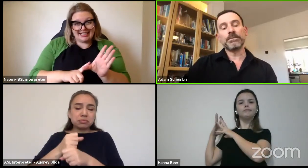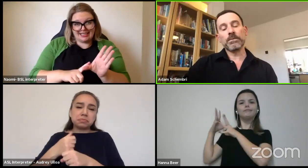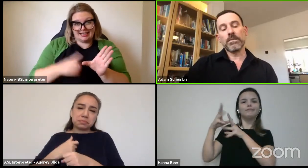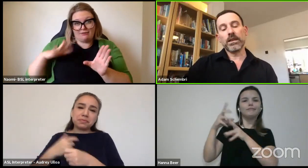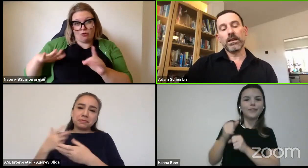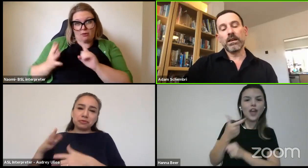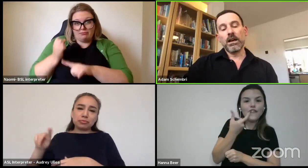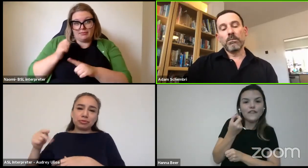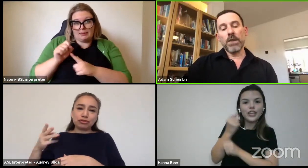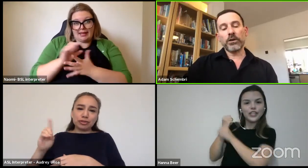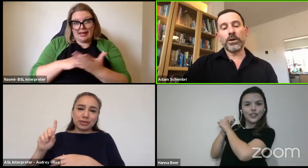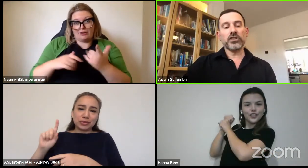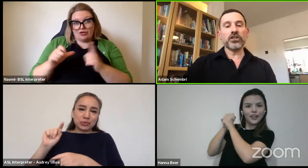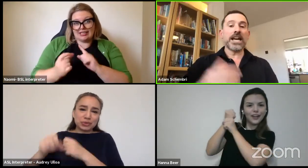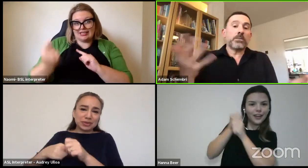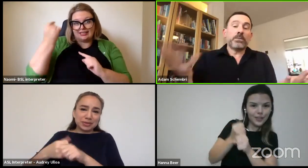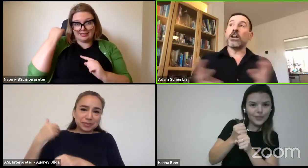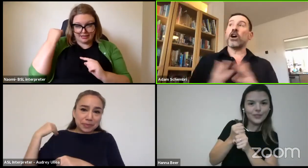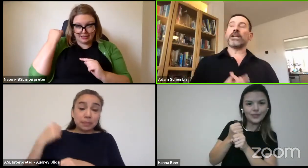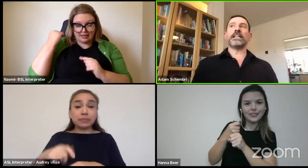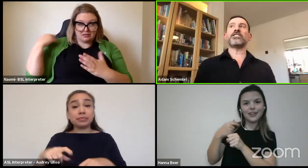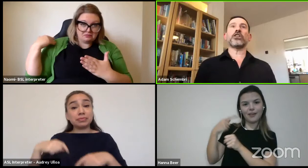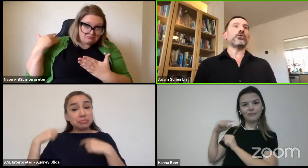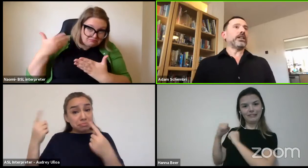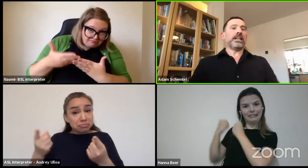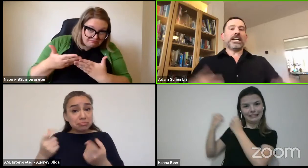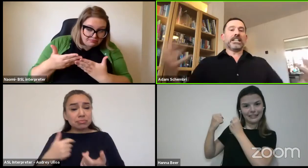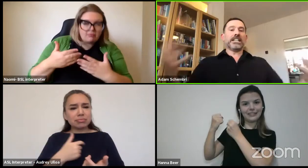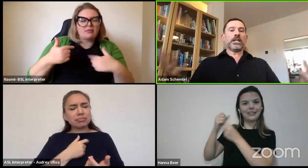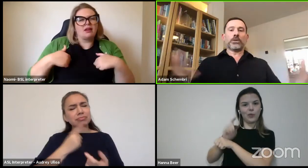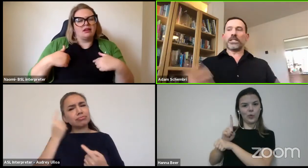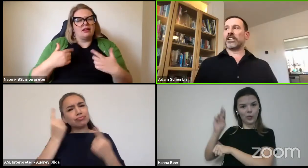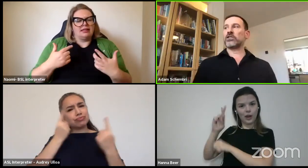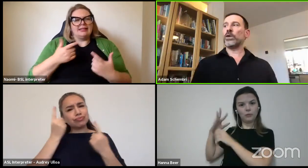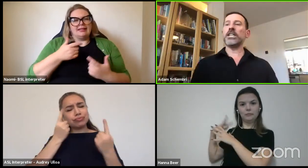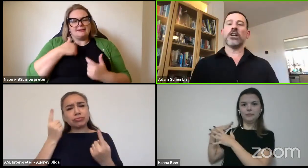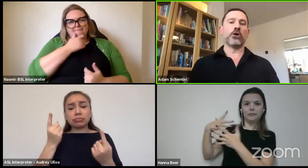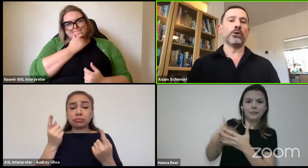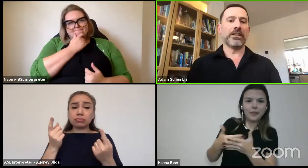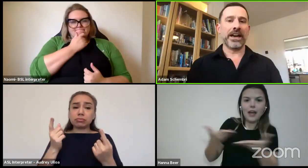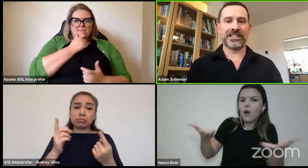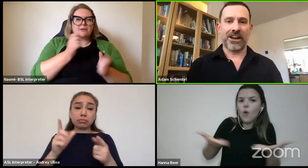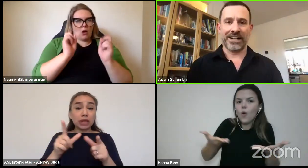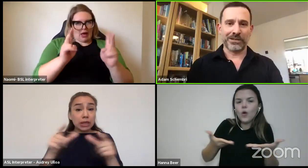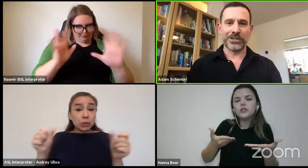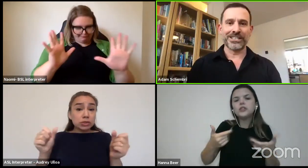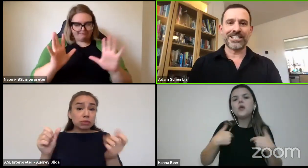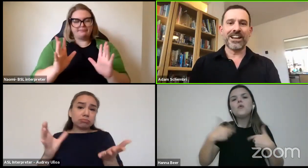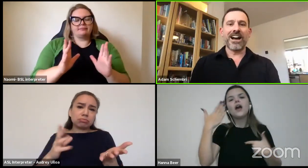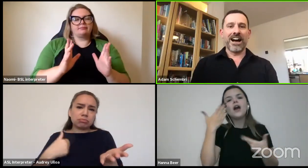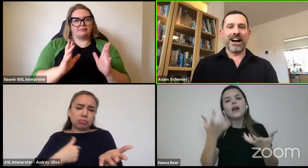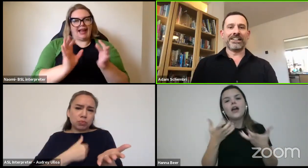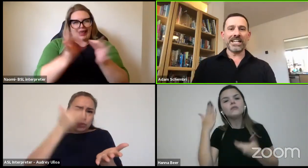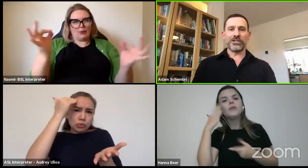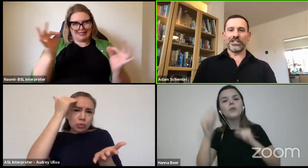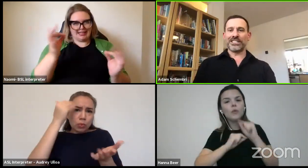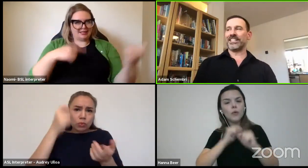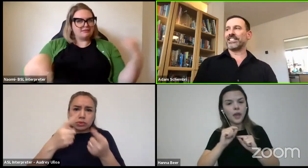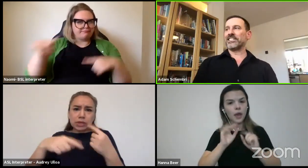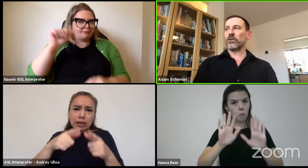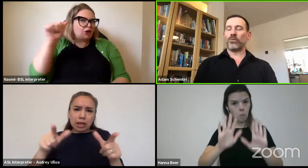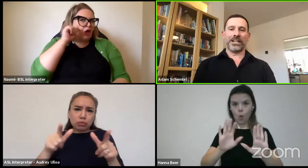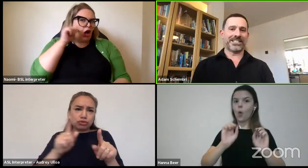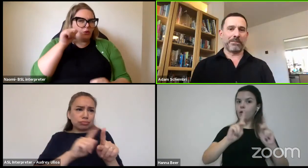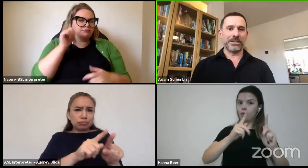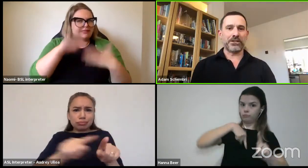PhD, my question has been, okay, so in linguistics, we know that sign languages are languages.